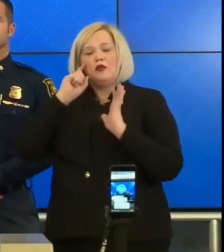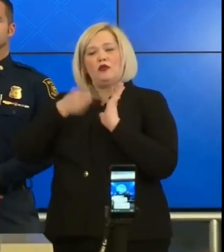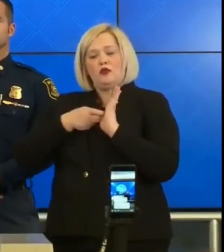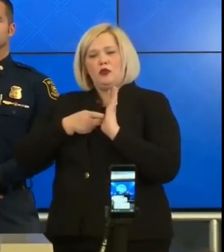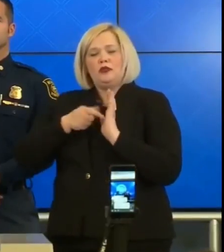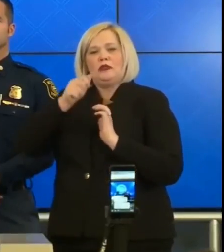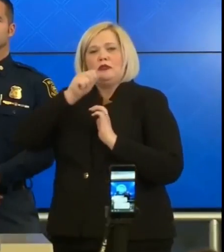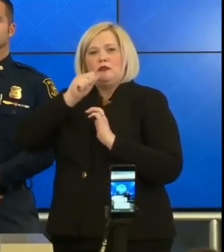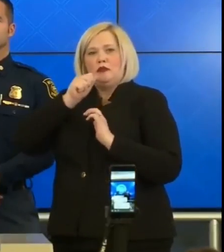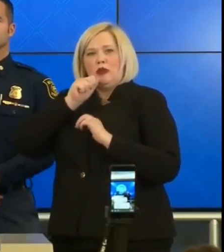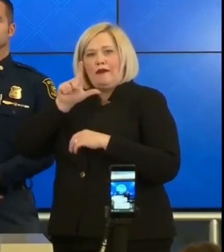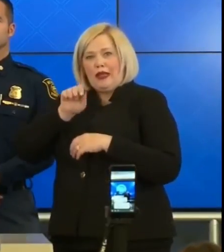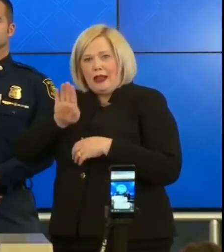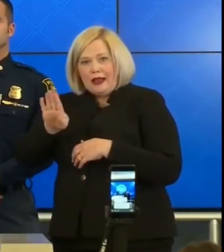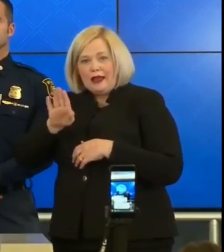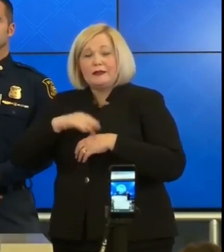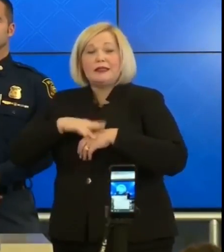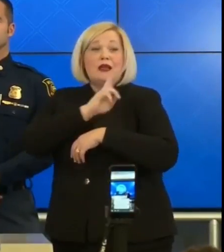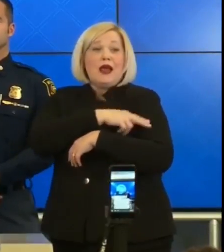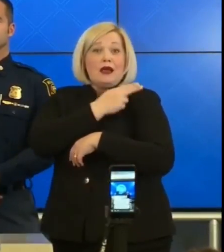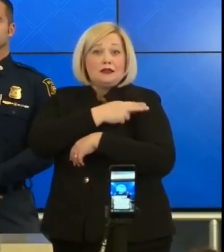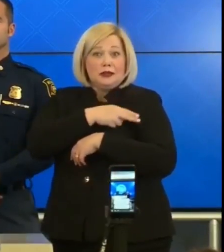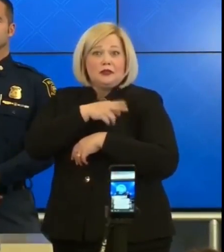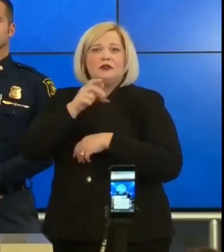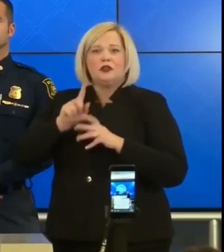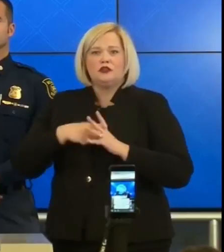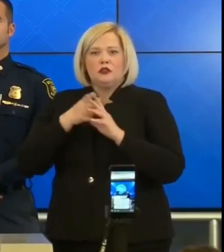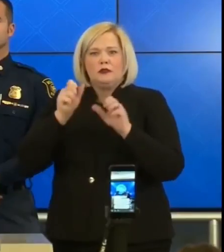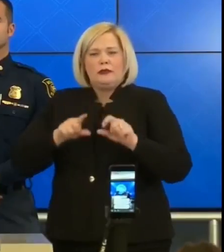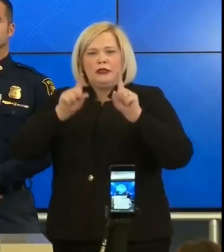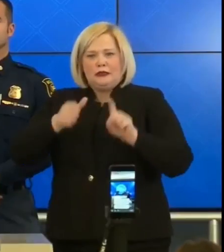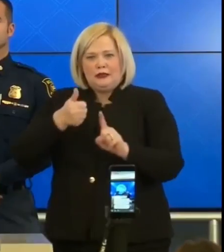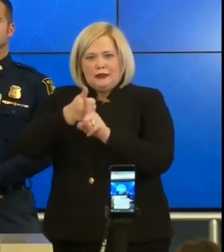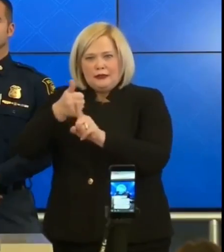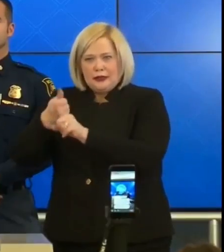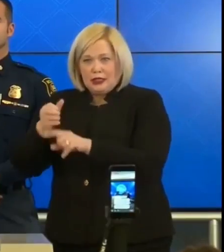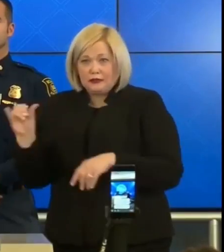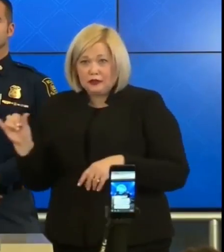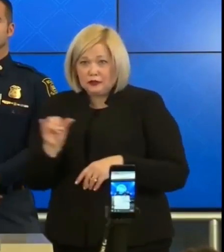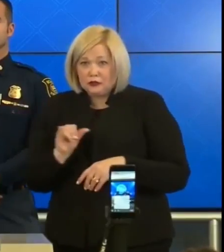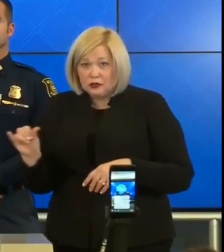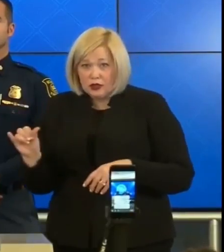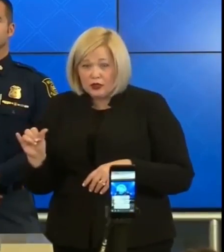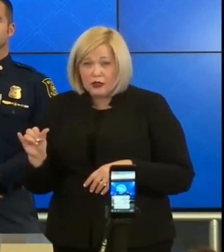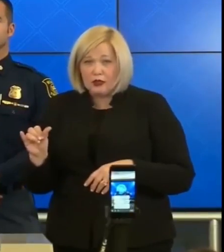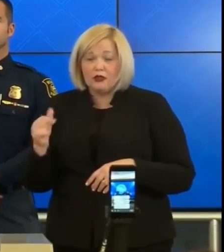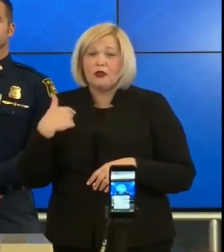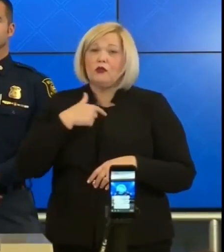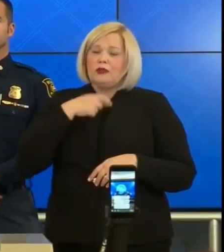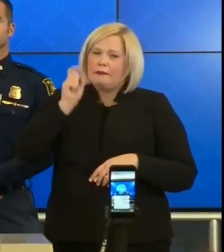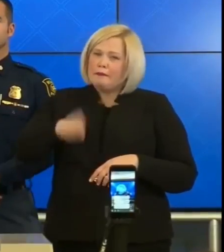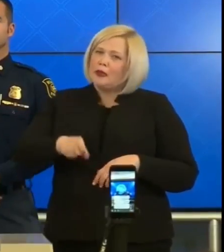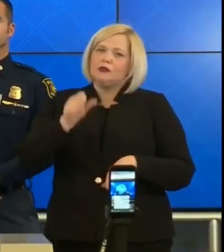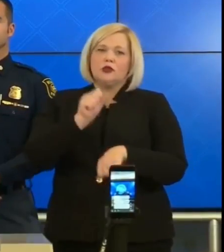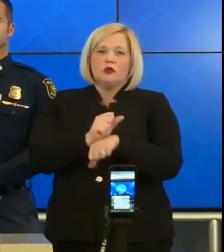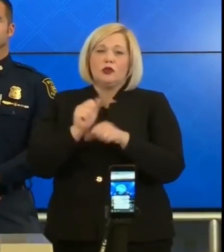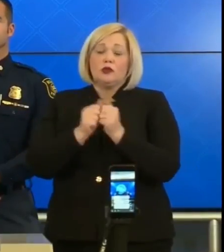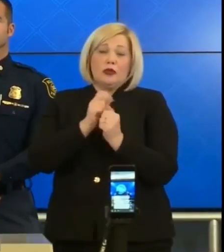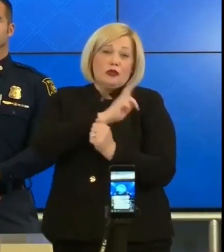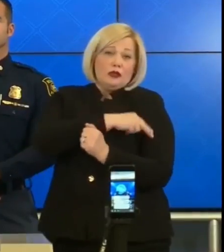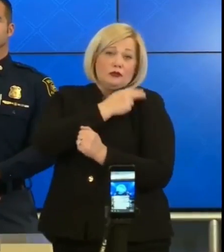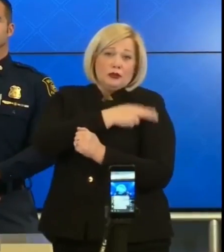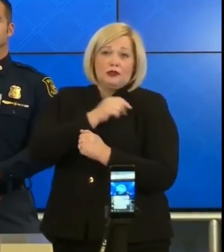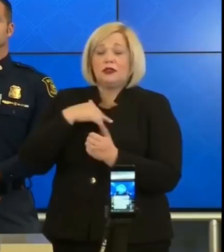starting to launch their own testing capabilities. We will need to work with our hospitals and our